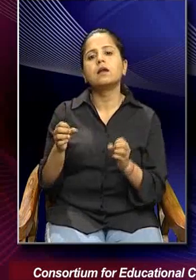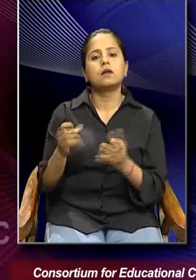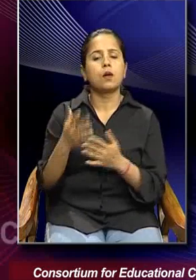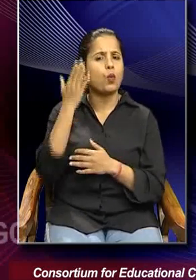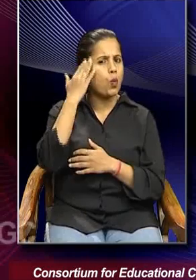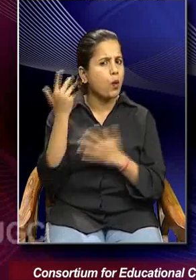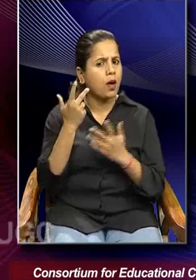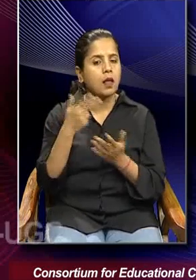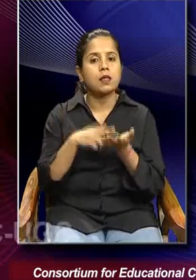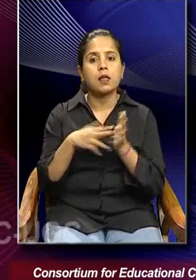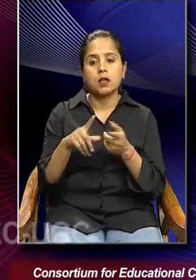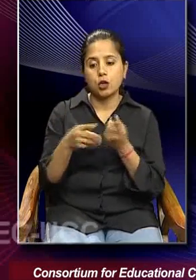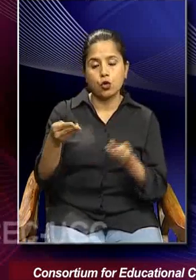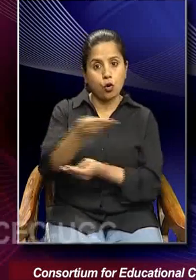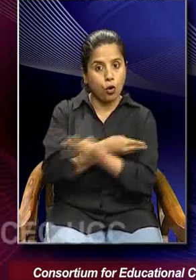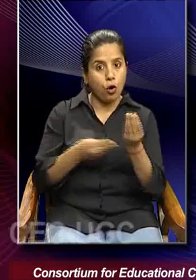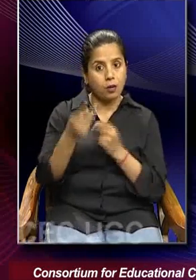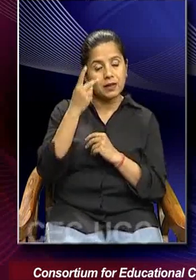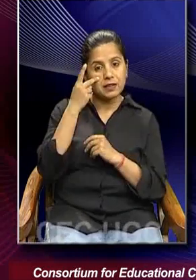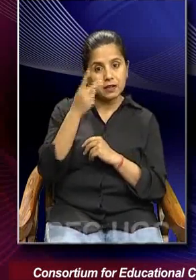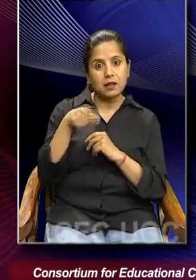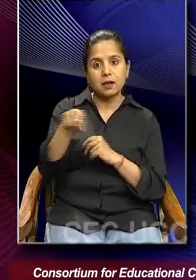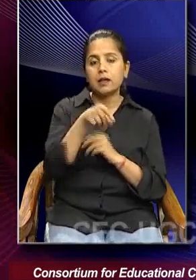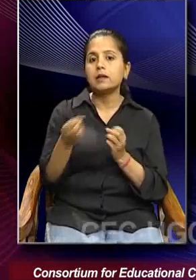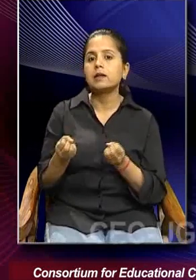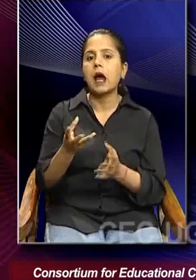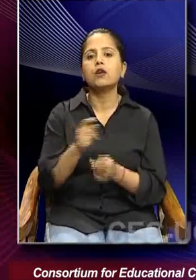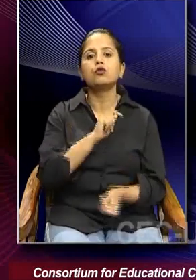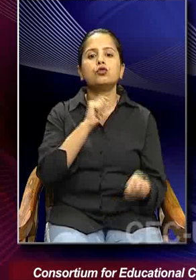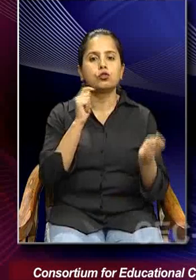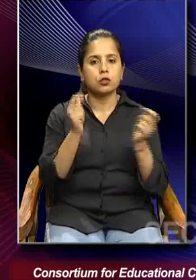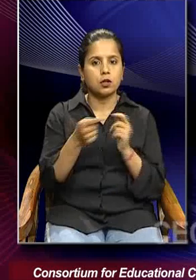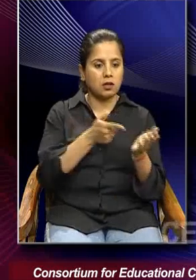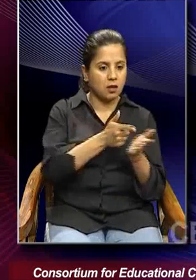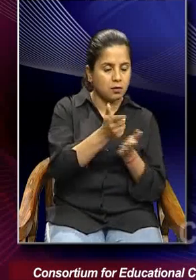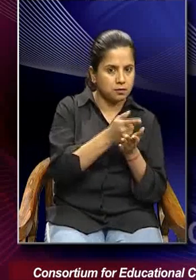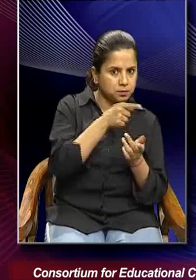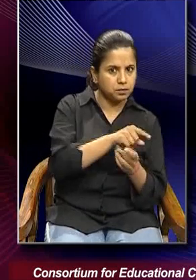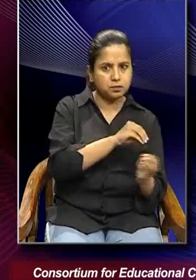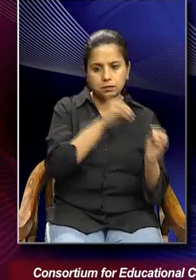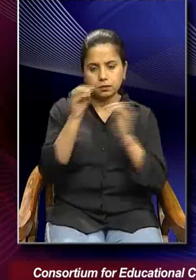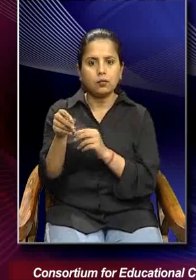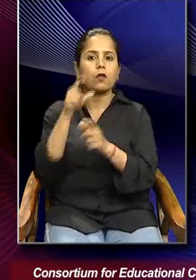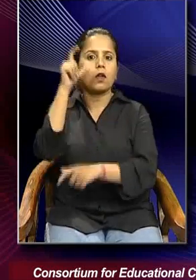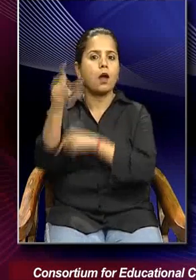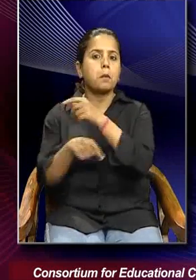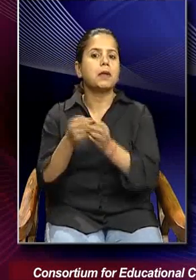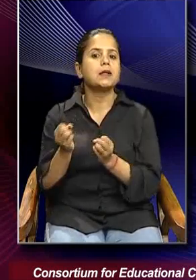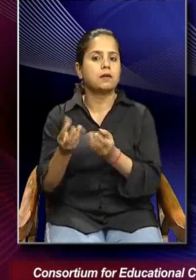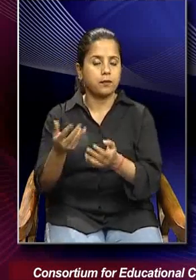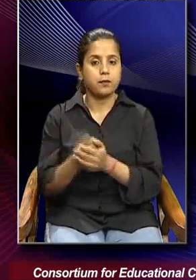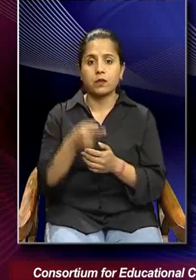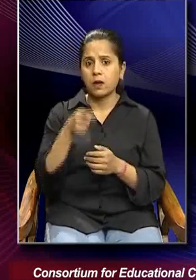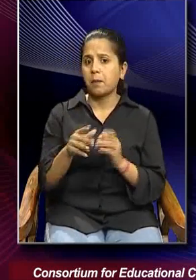Because the nature of the economy, the structure of the economy started to change from agrarian to industrial economy, and